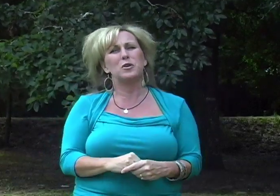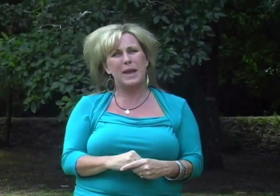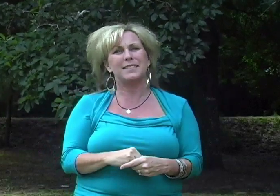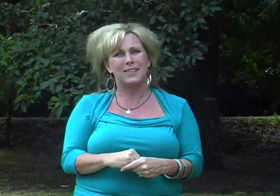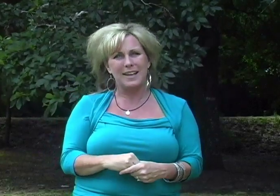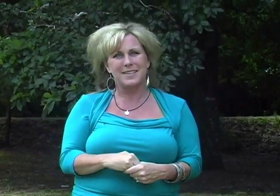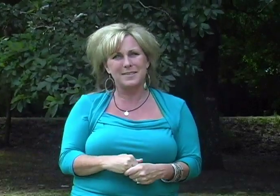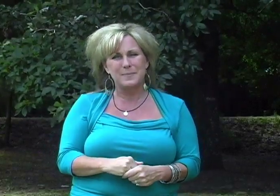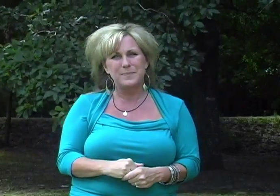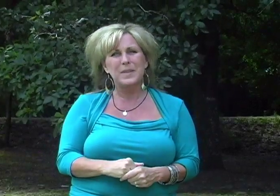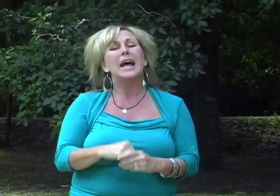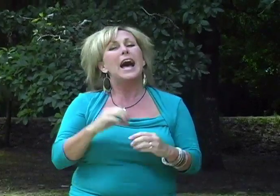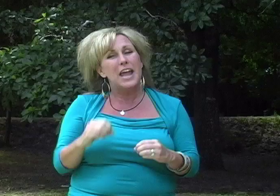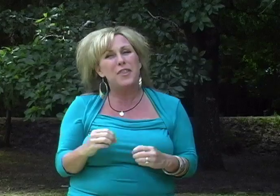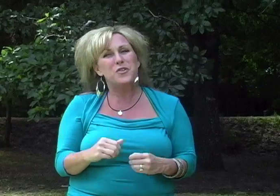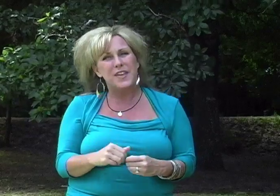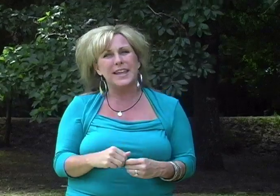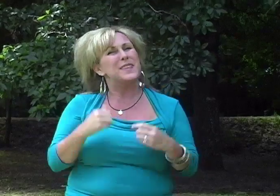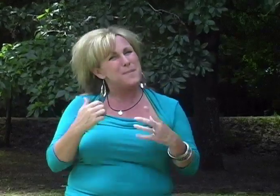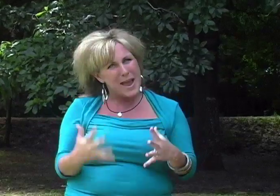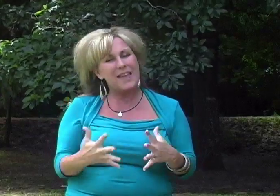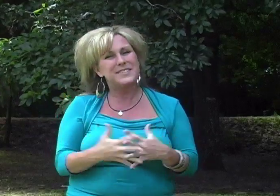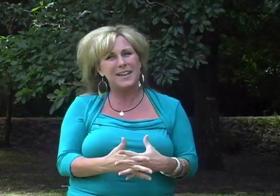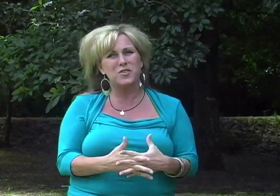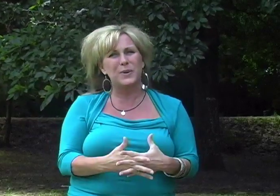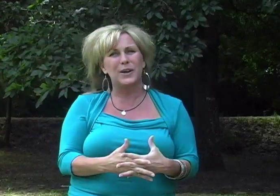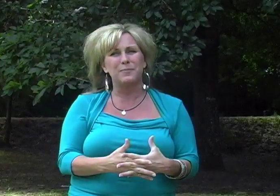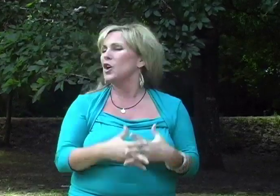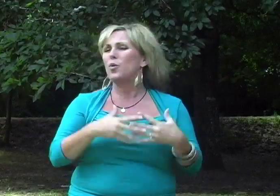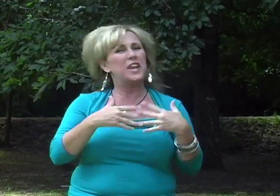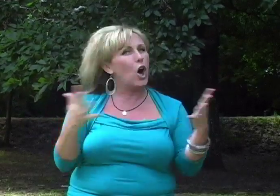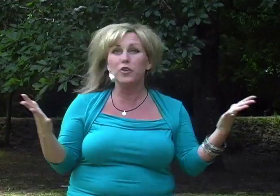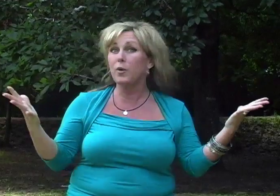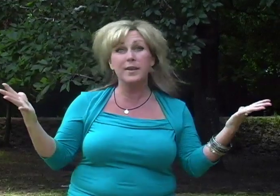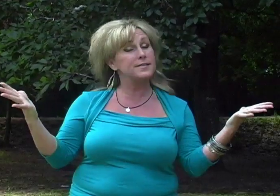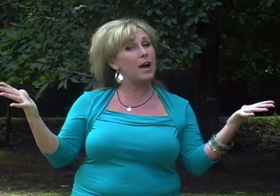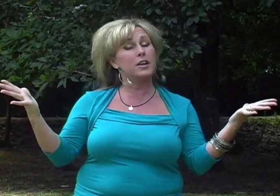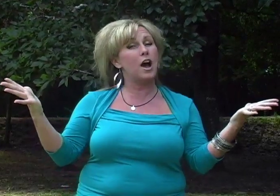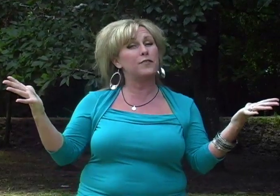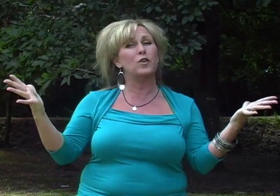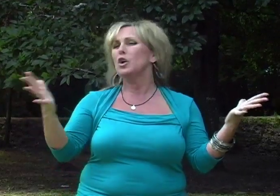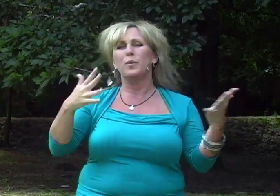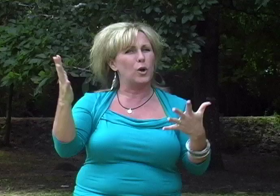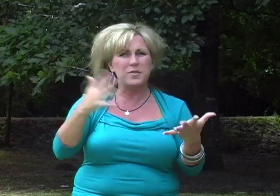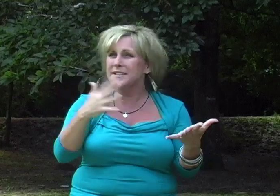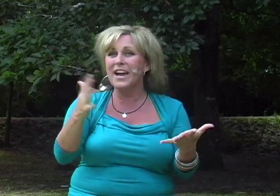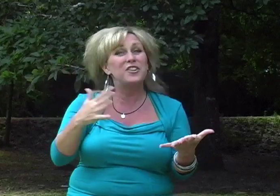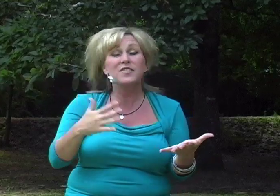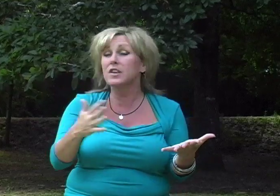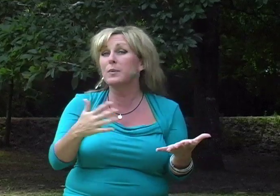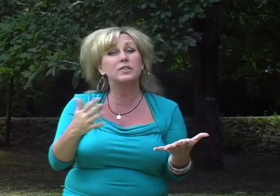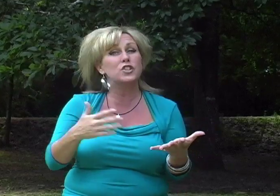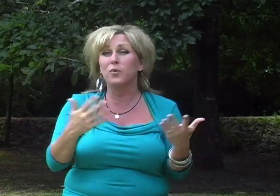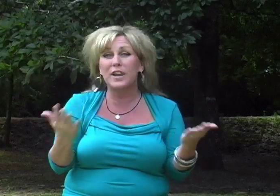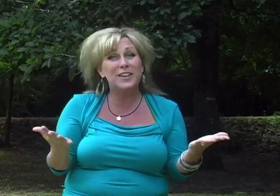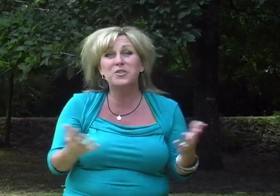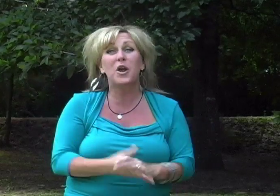math classes. Another thing, the math textbook. We all know it's not a novel. We don't sit down in the summer and start reading through our